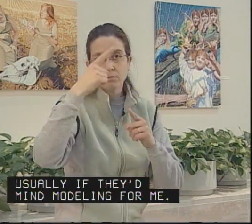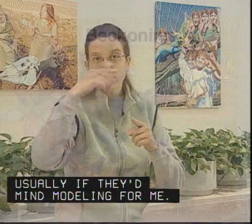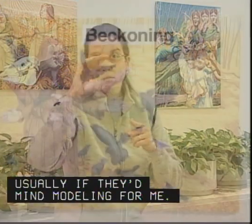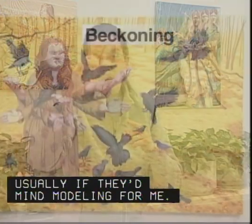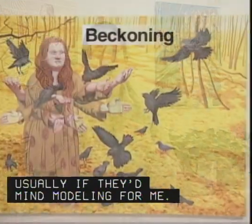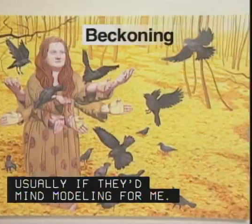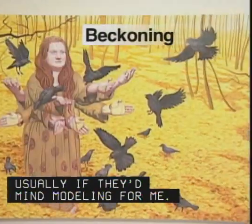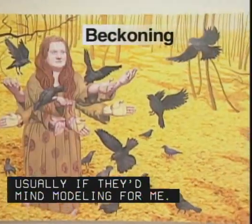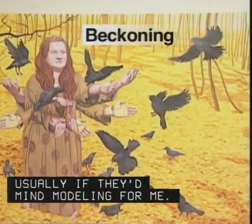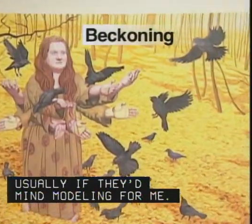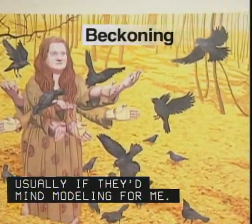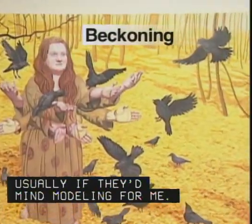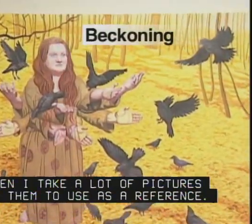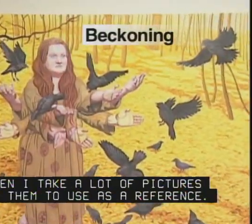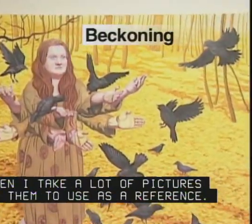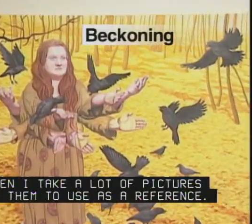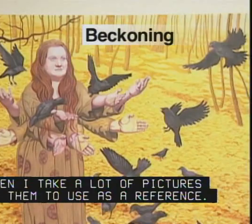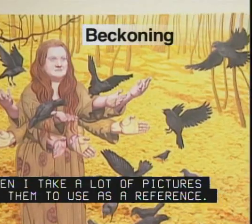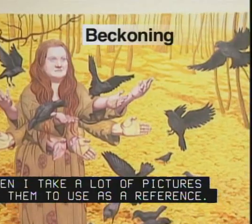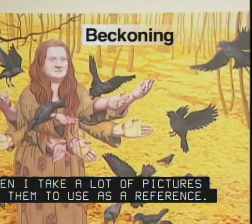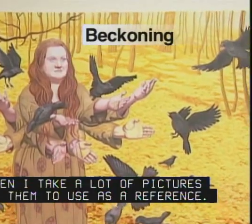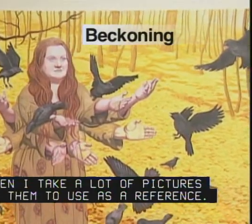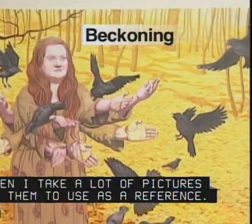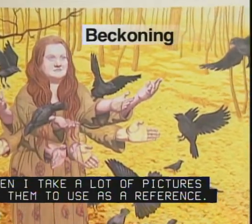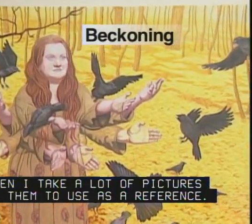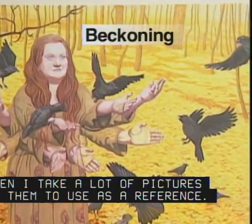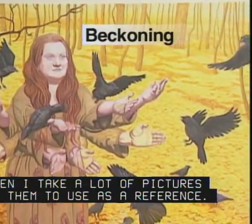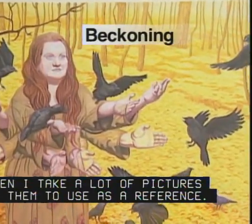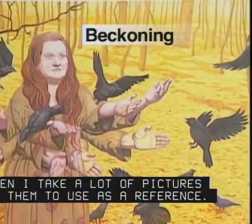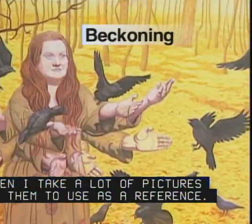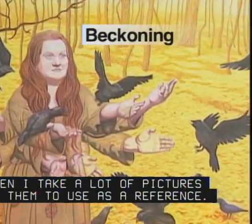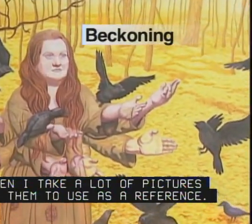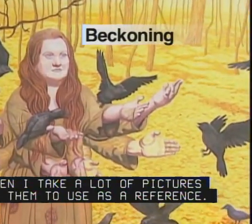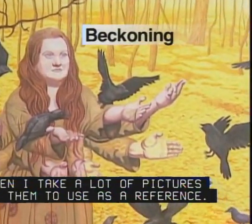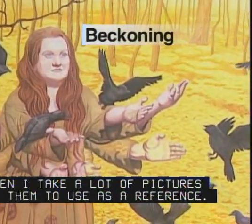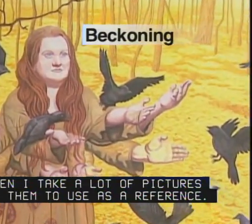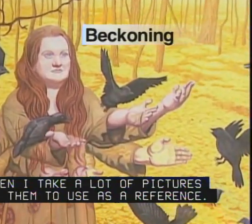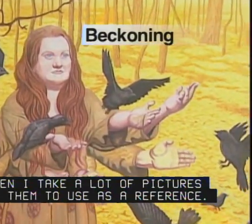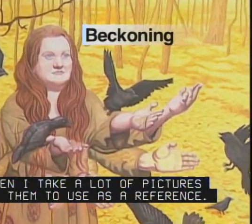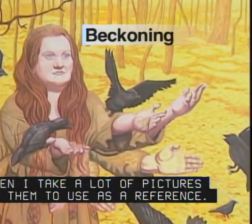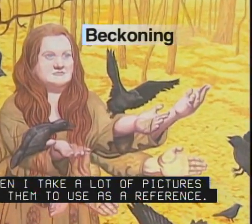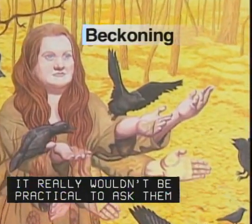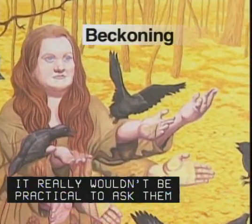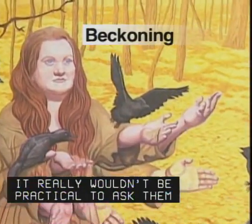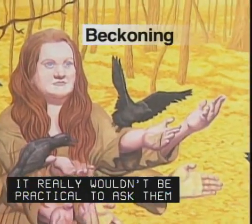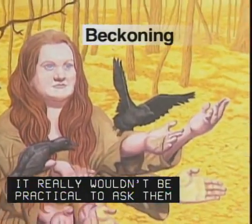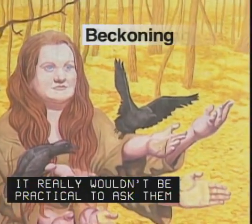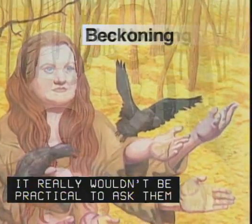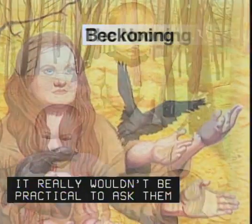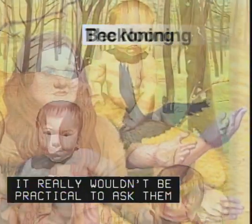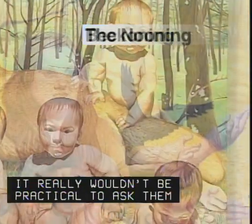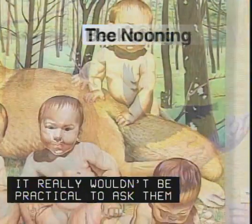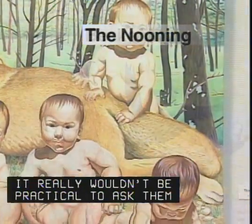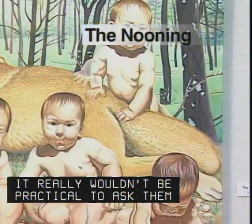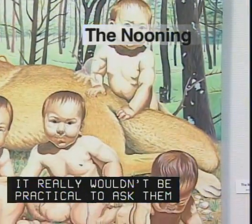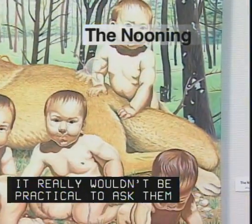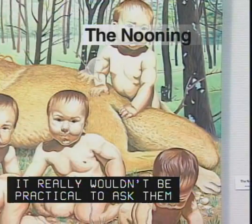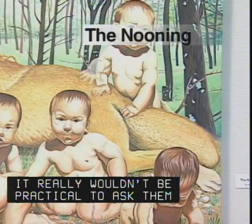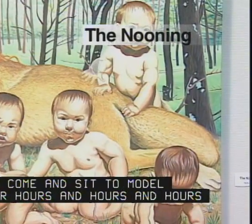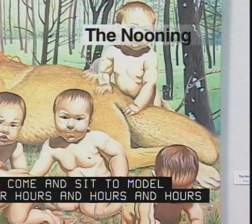mind modeling for me. Then I take a lot of pictures of them to use as a reference. It really wouldn't be practical to ask them to come